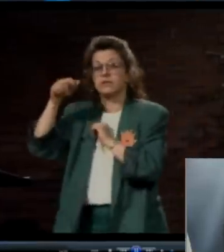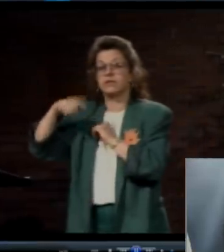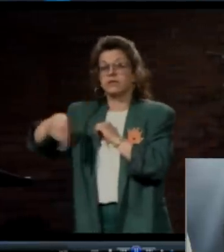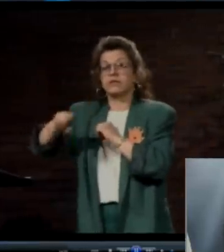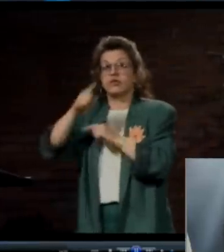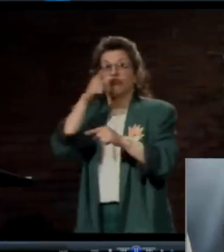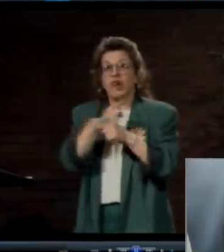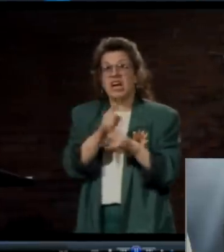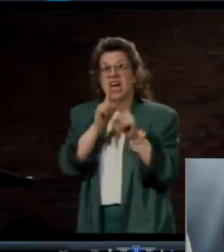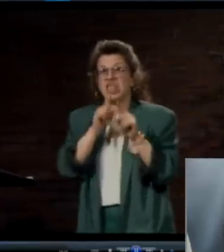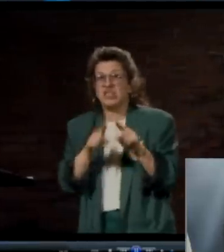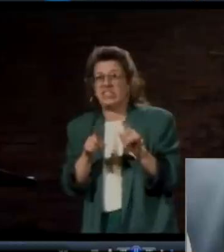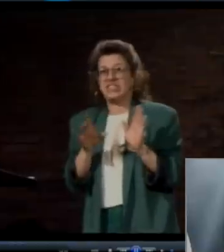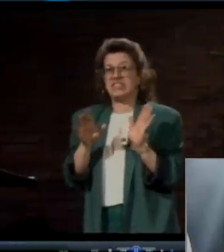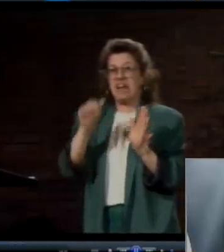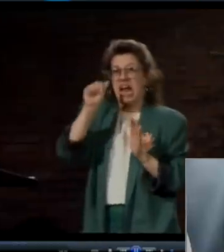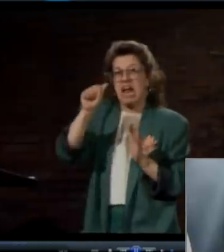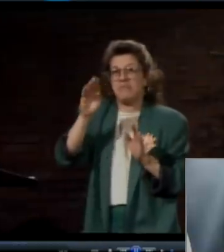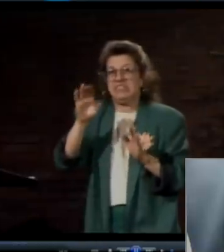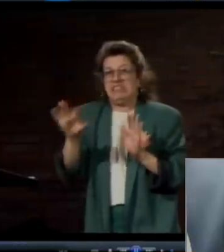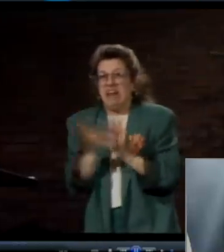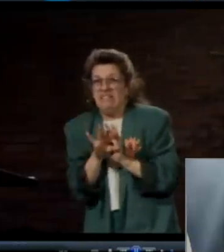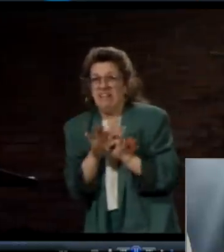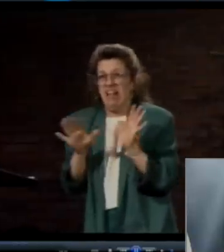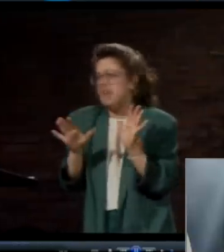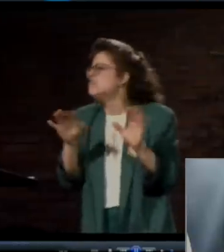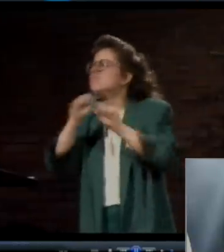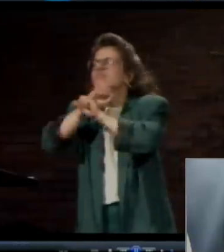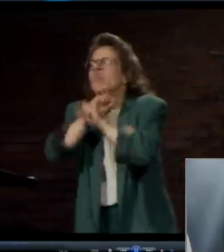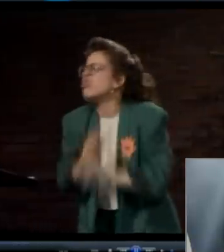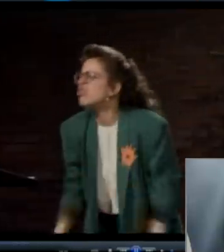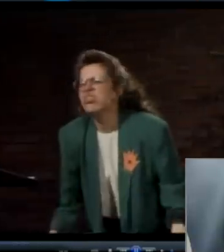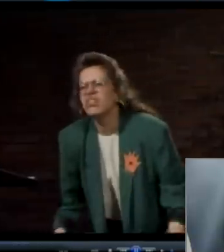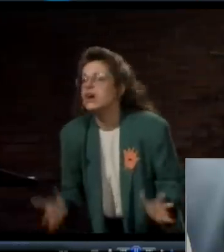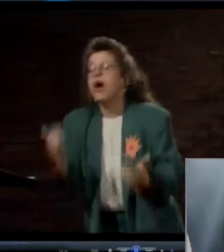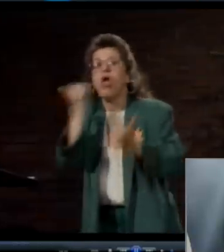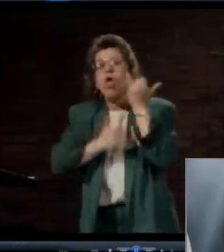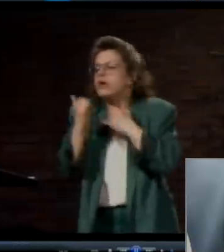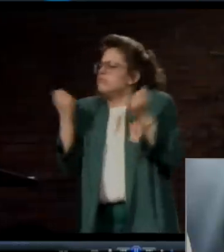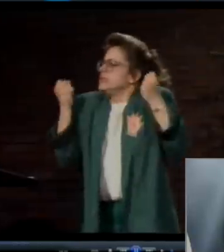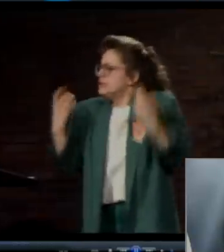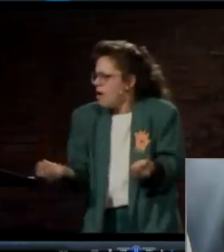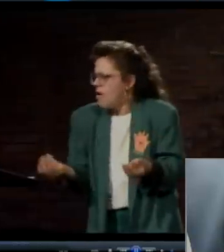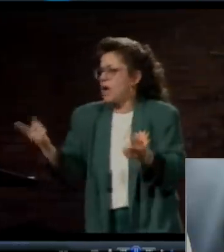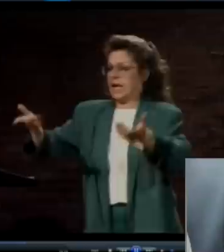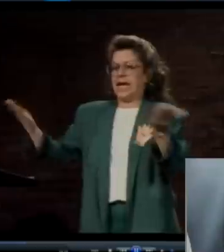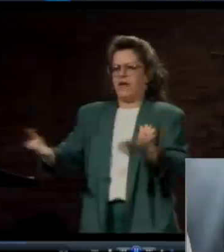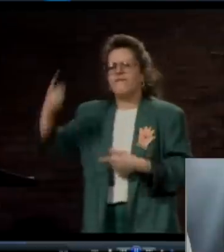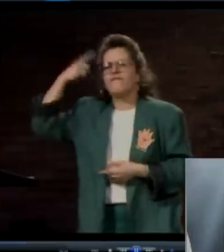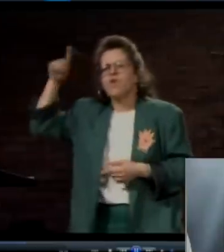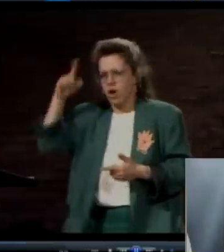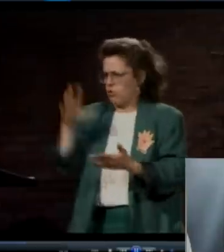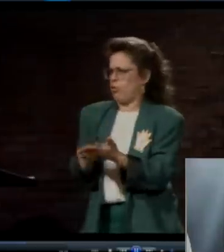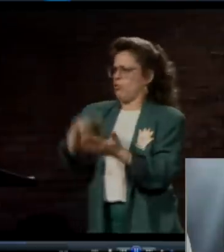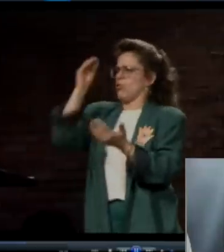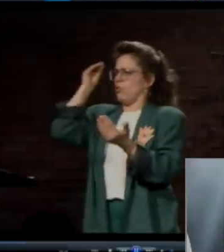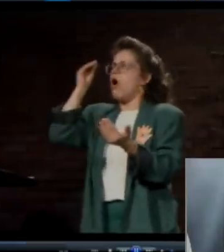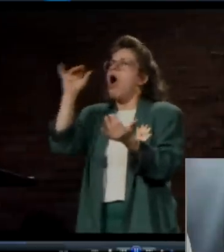choice question. Please keep in mind that don't feel like you're getting an A or a B or an F or anything. This is not